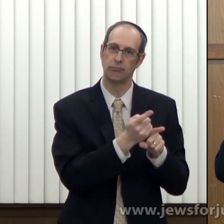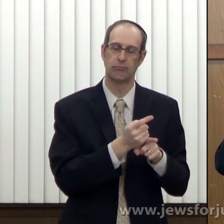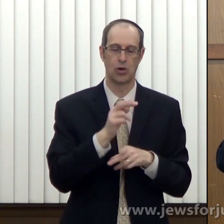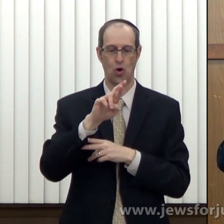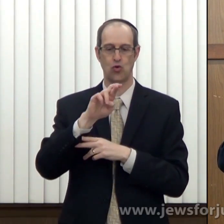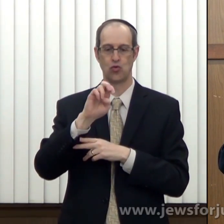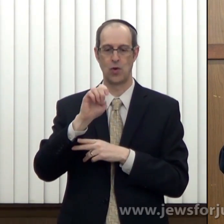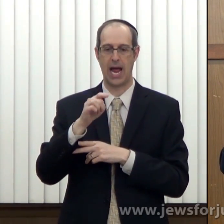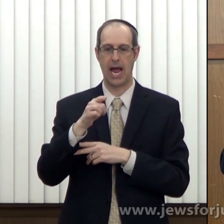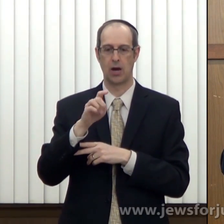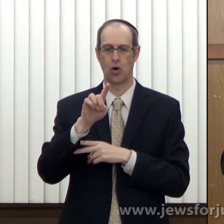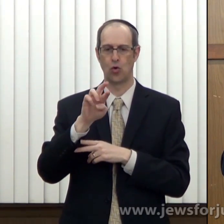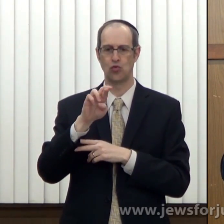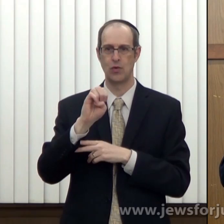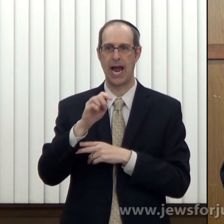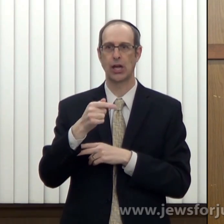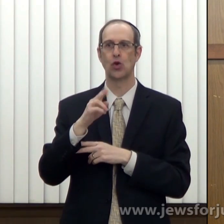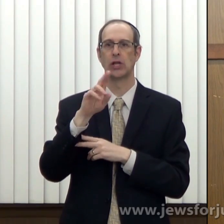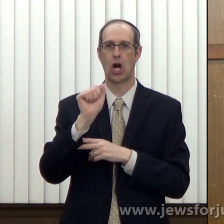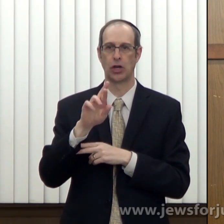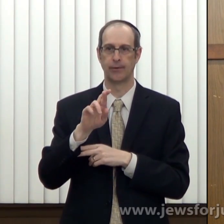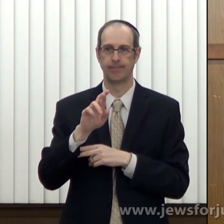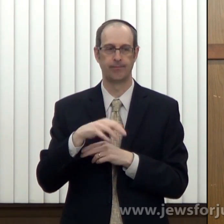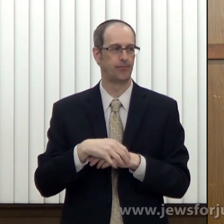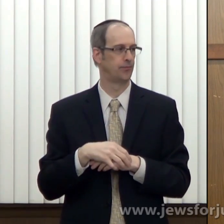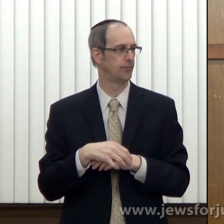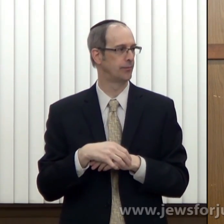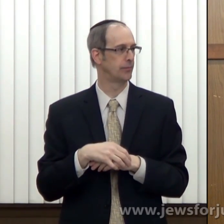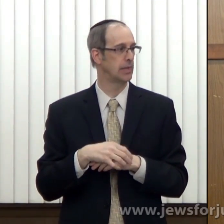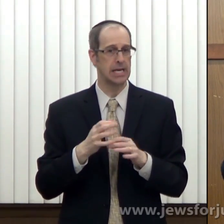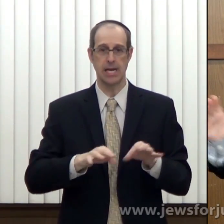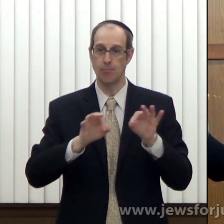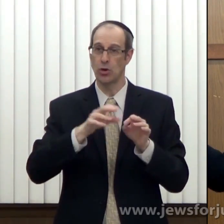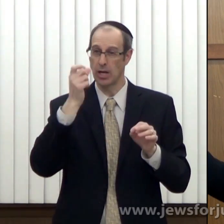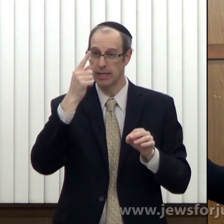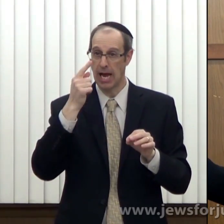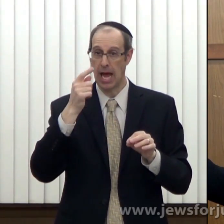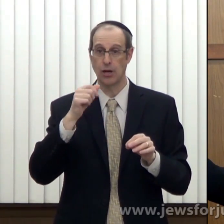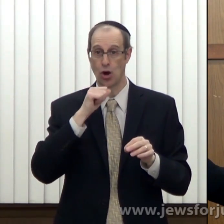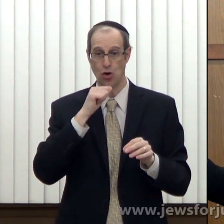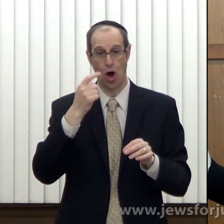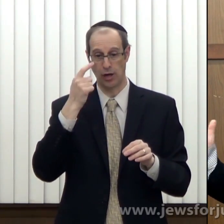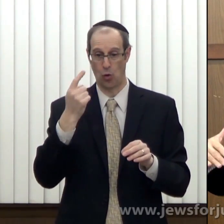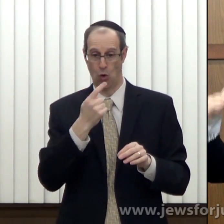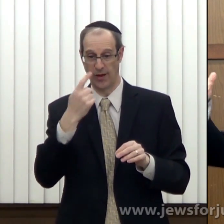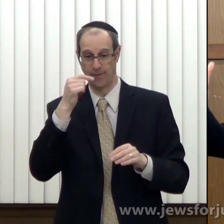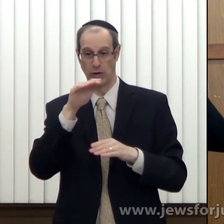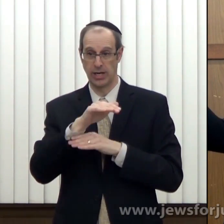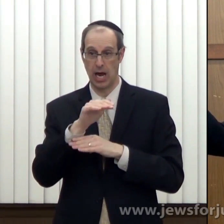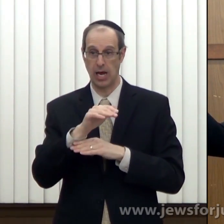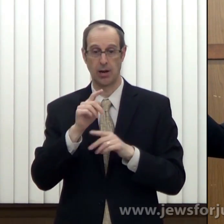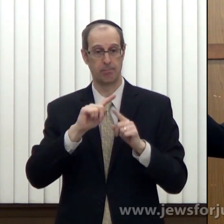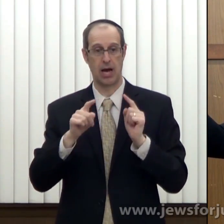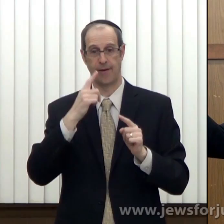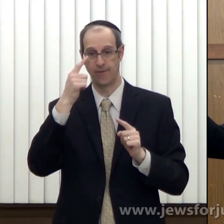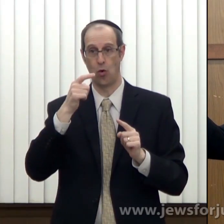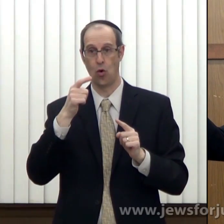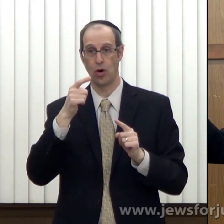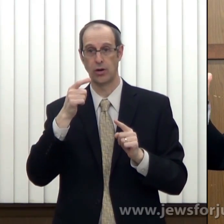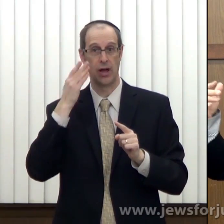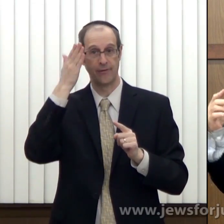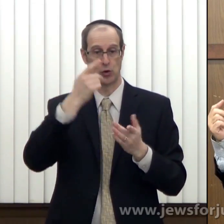very important to understand, not just for tonight, but for the rest of the class, for the rest of the next